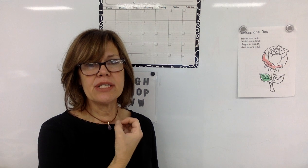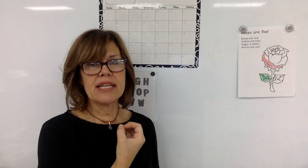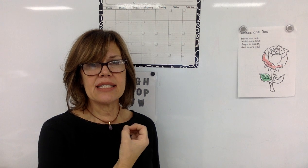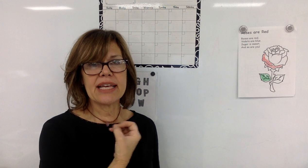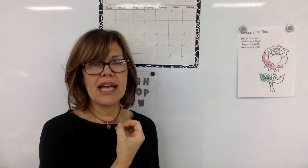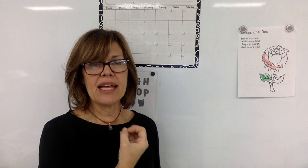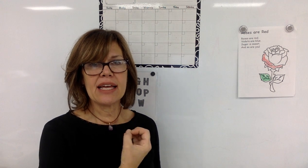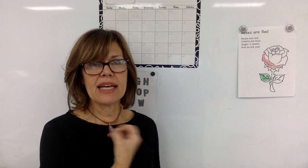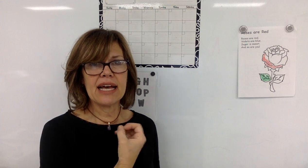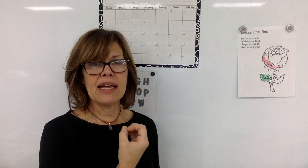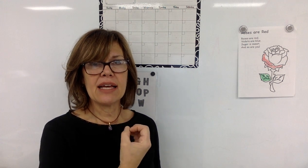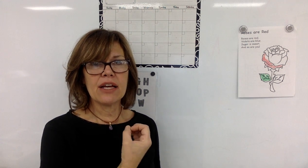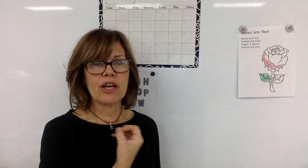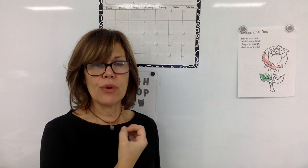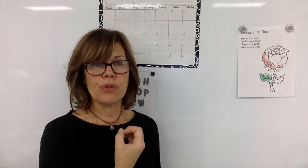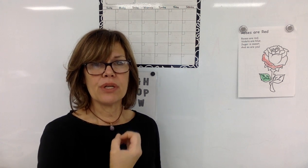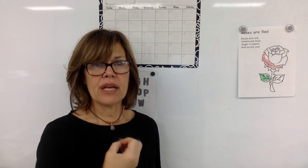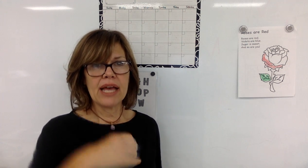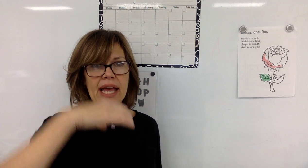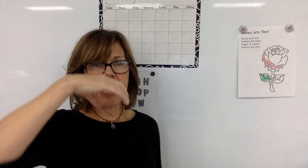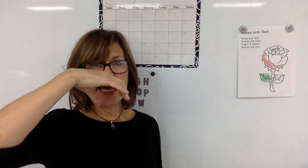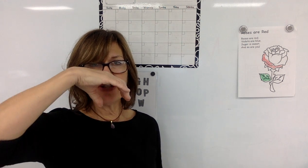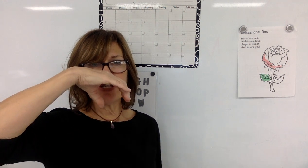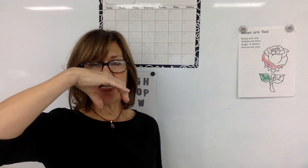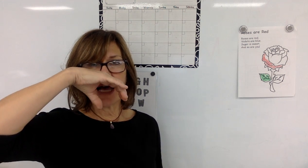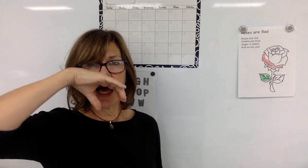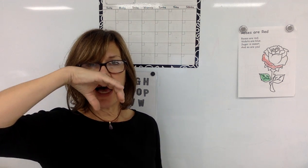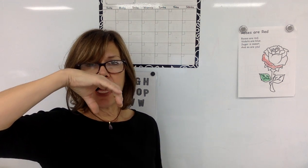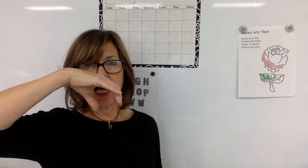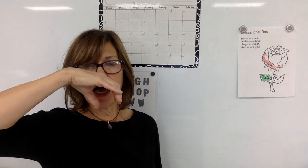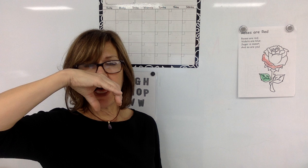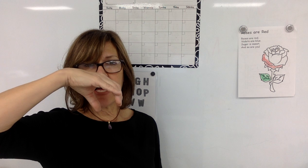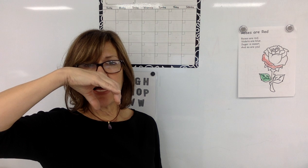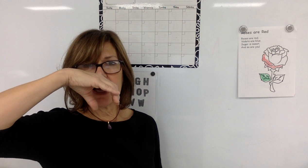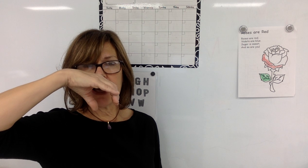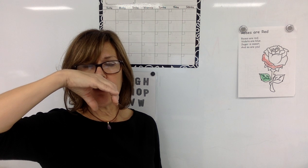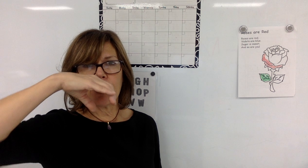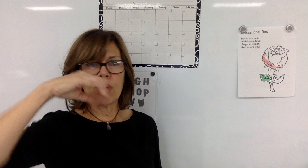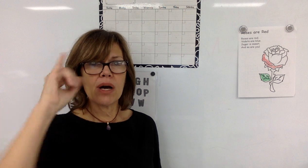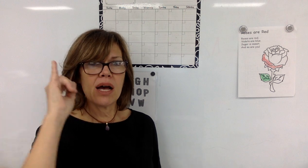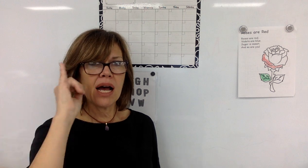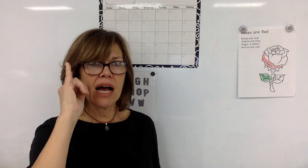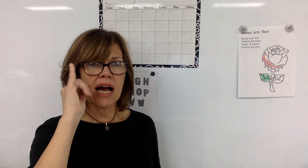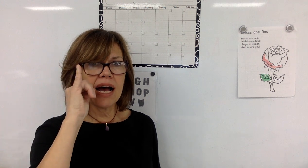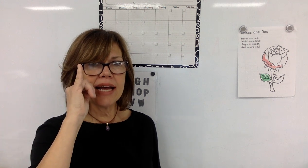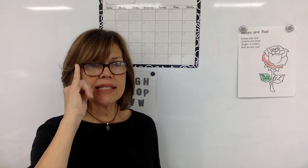says, goat. H says, hippo. I says,